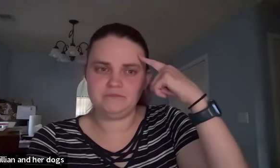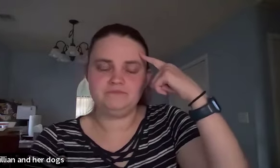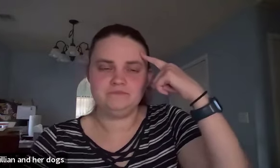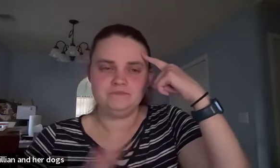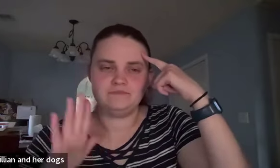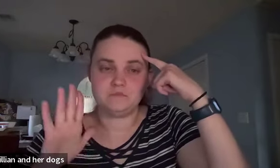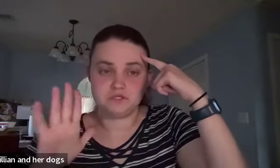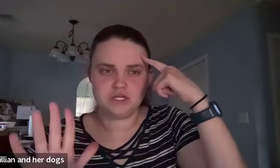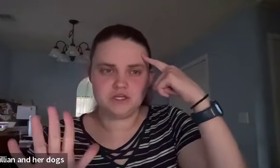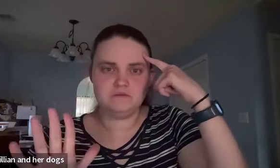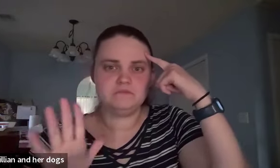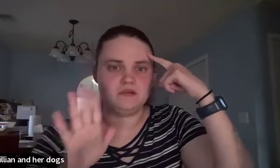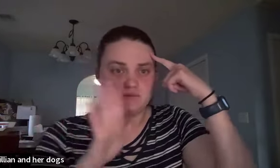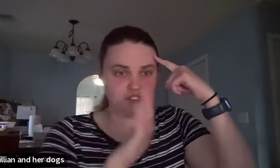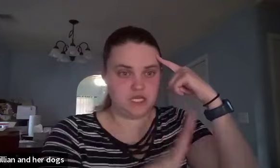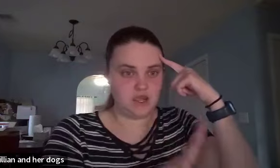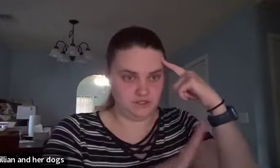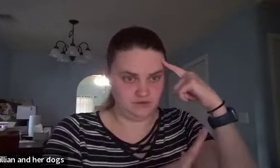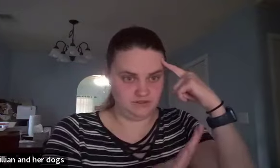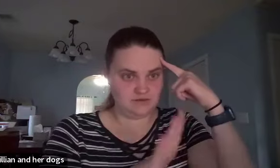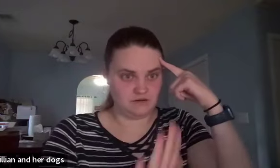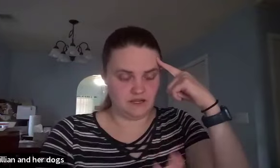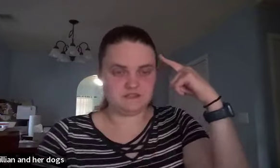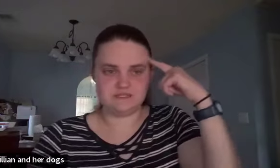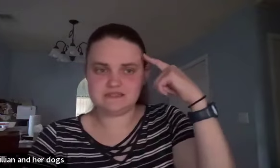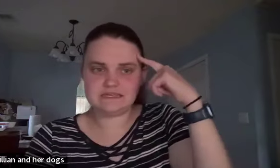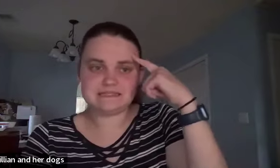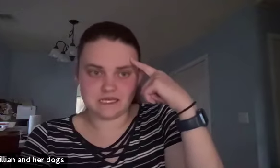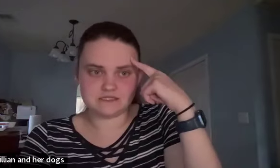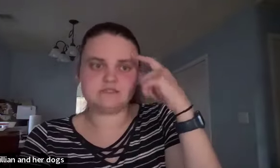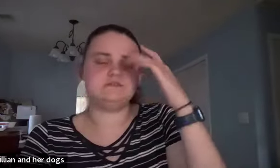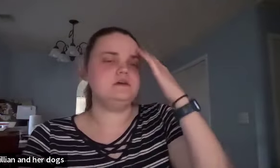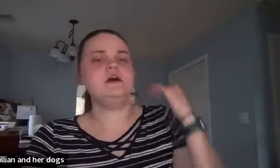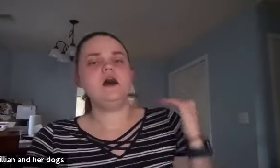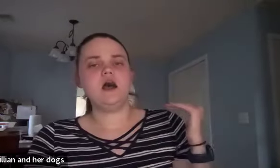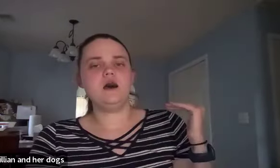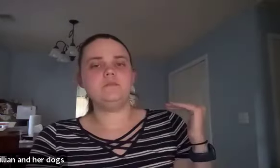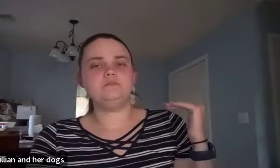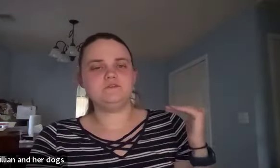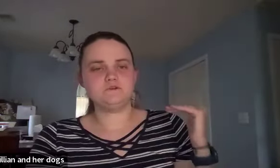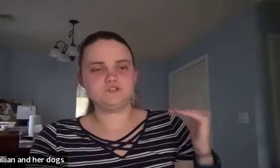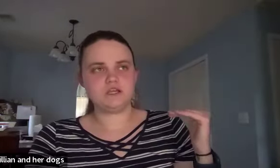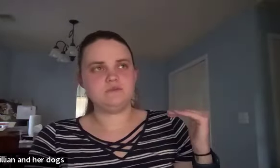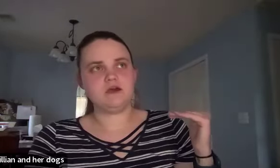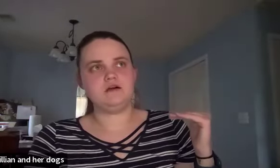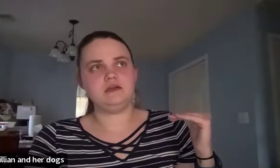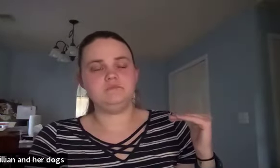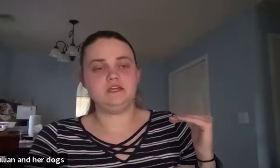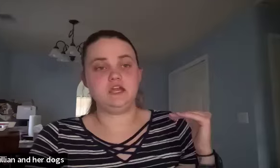I'm going to show you, but now I'm going to show you how you use it. All right. So this is like cents. But if you were talking about it being